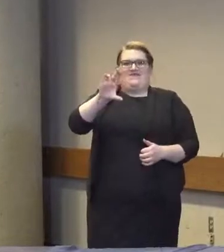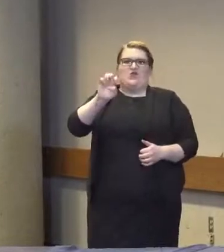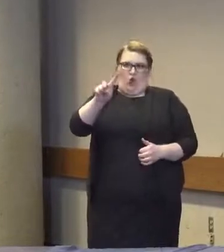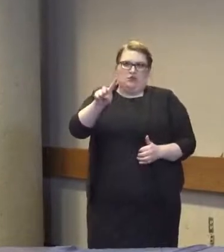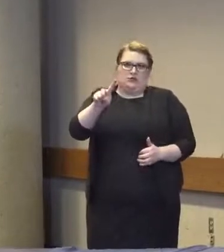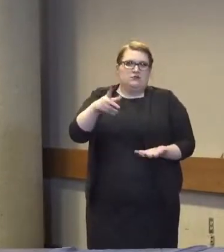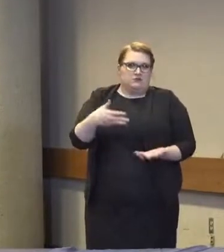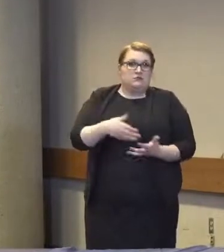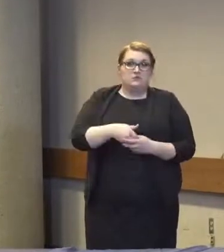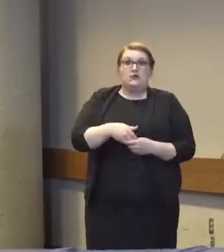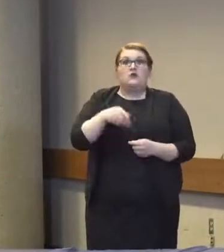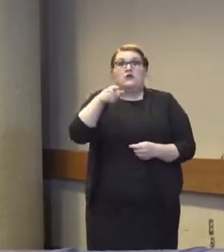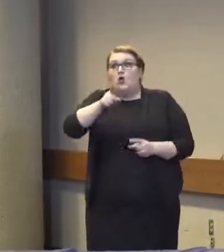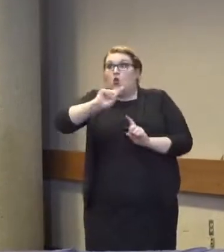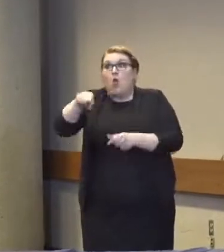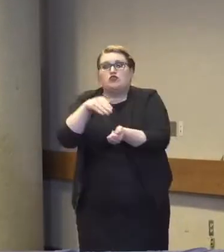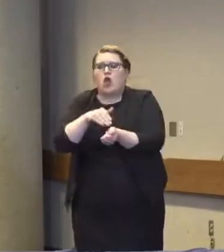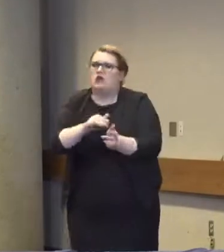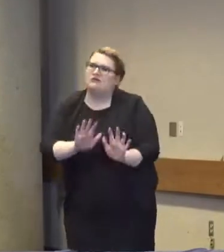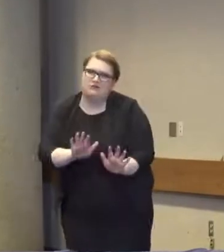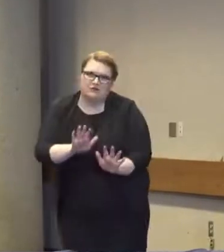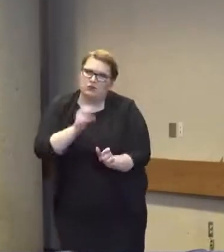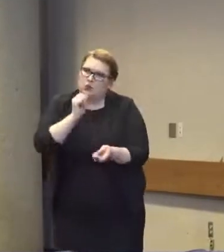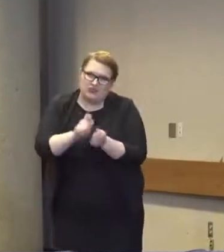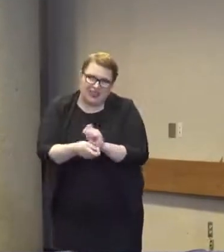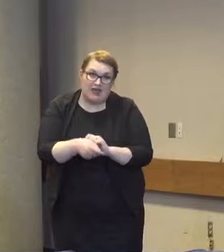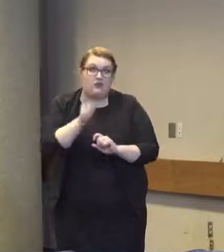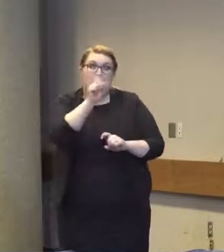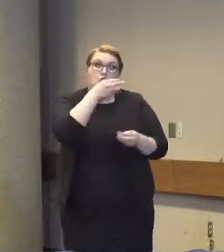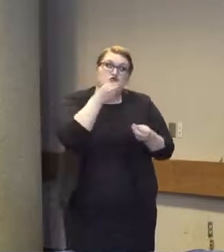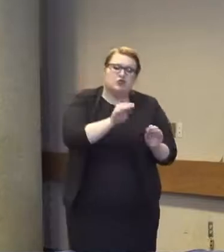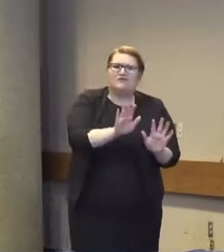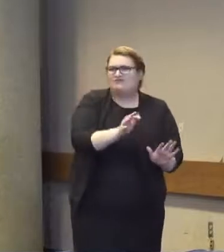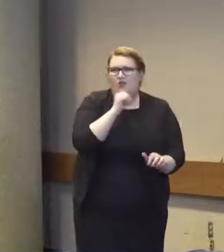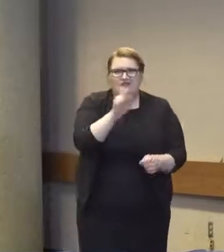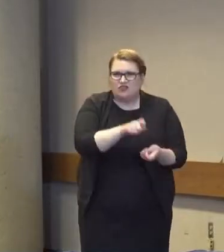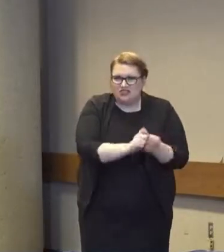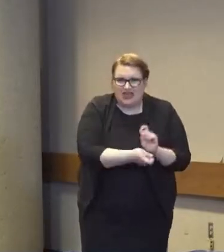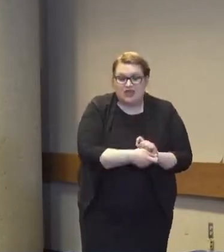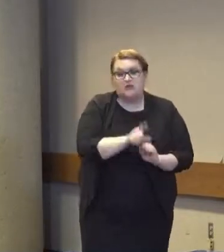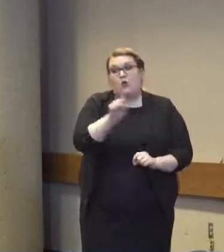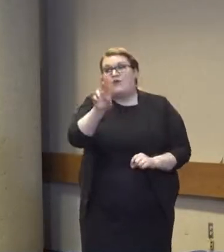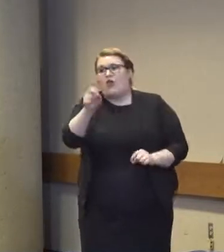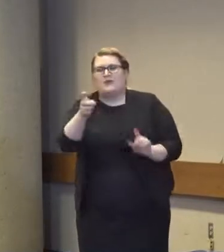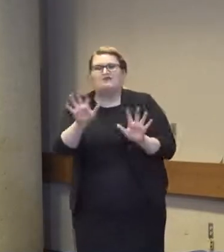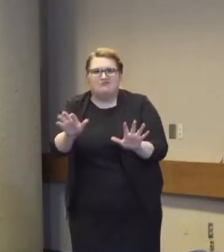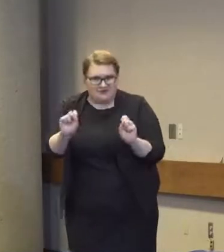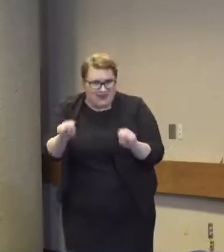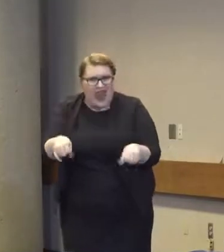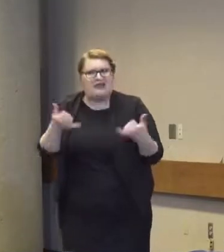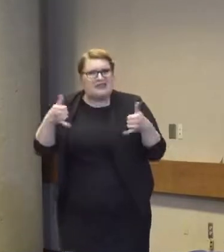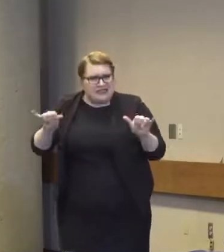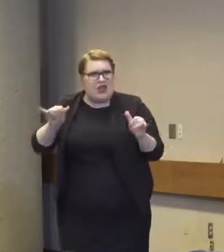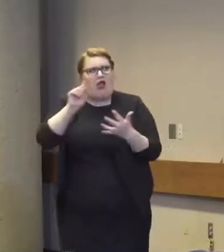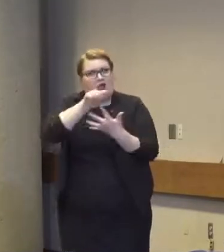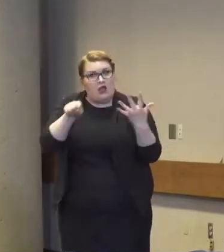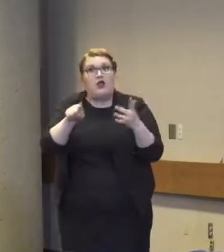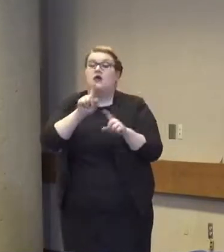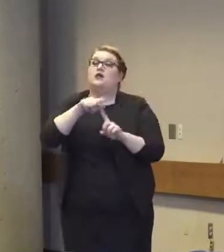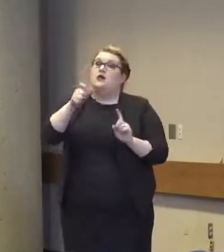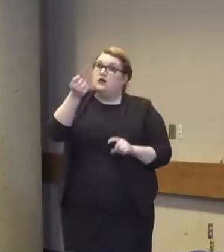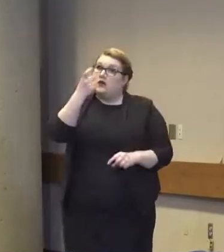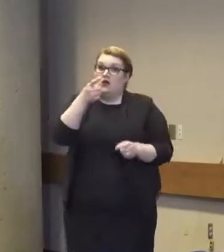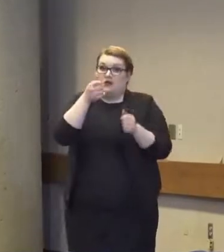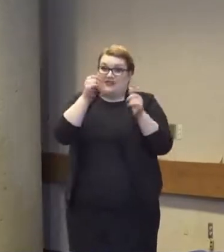change whether you go seek medical care. It should not change whether you're going to the grocery store or a pharmacy. You should still be doing it in the socially